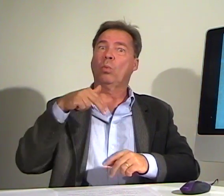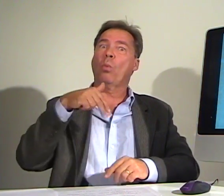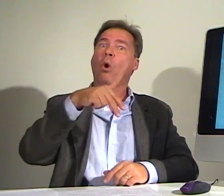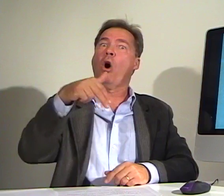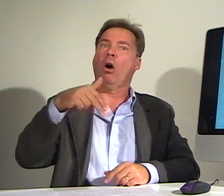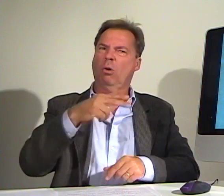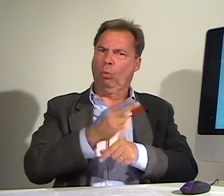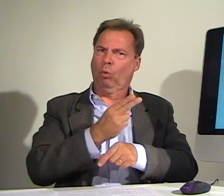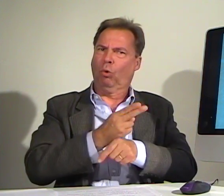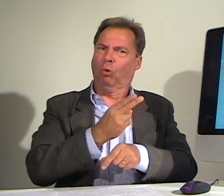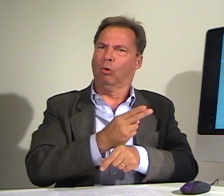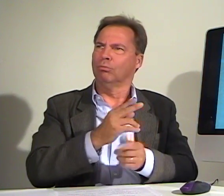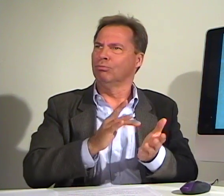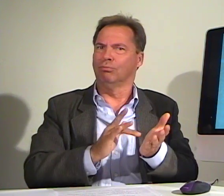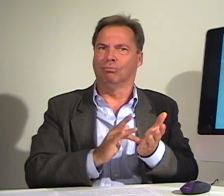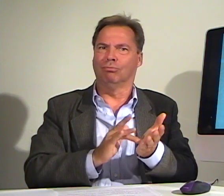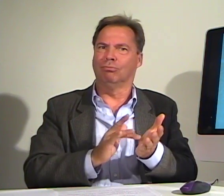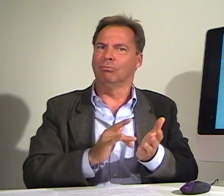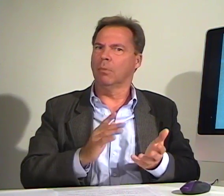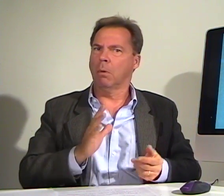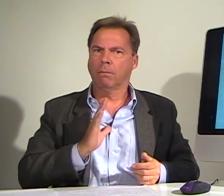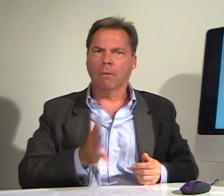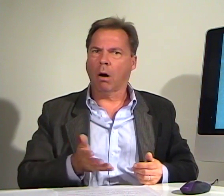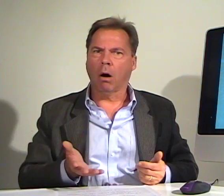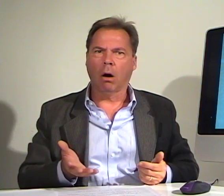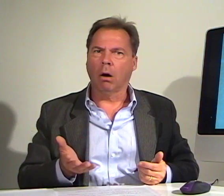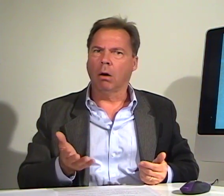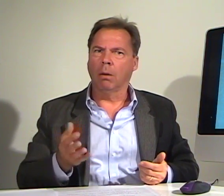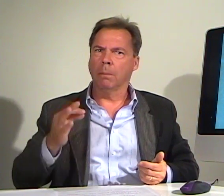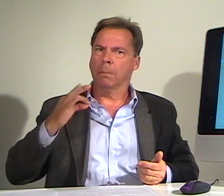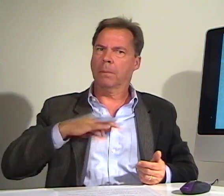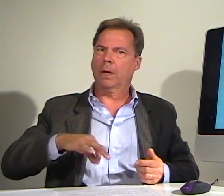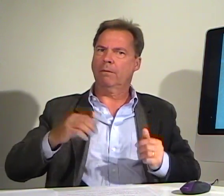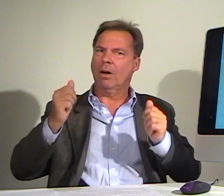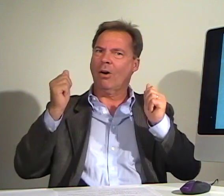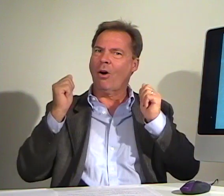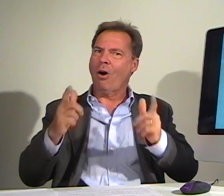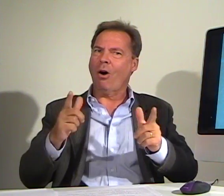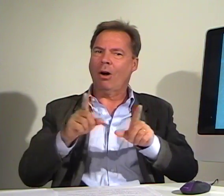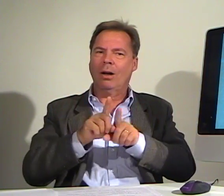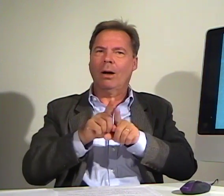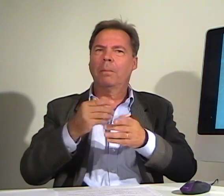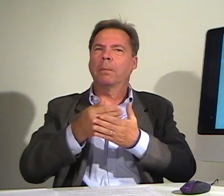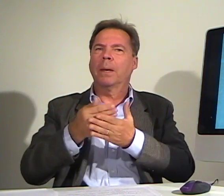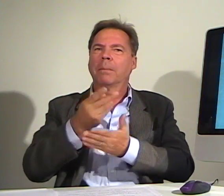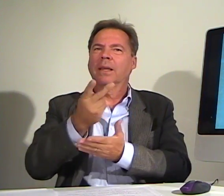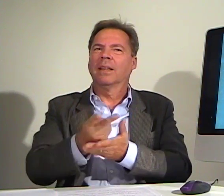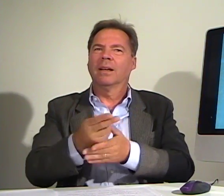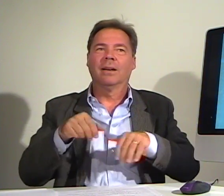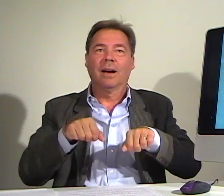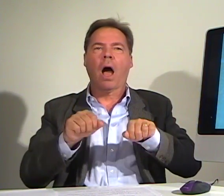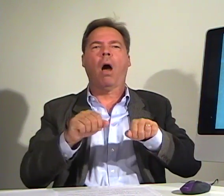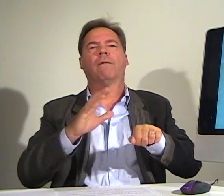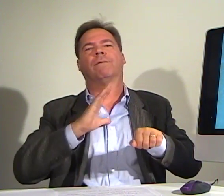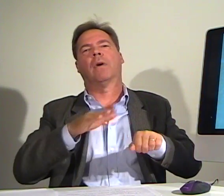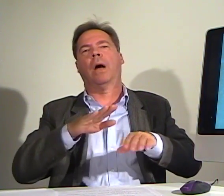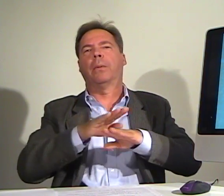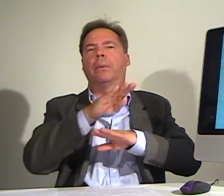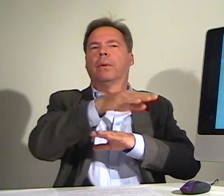they were. The fact of the matter is that those of us who walked without wheelchairs were able to benefit from the fact